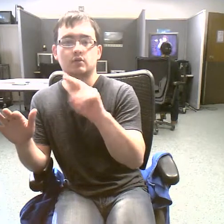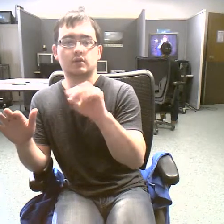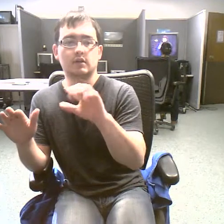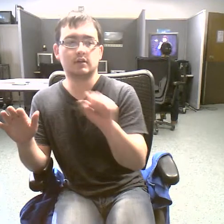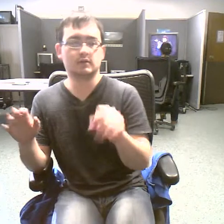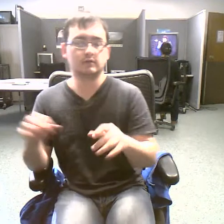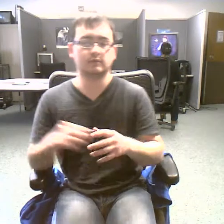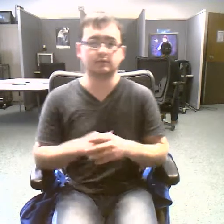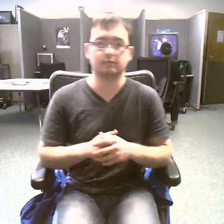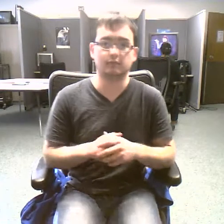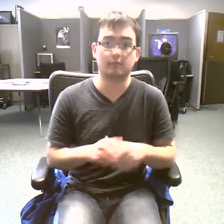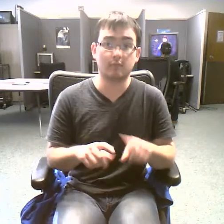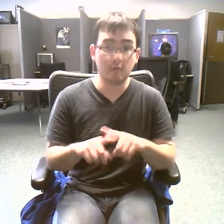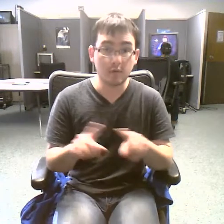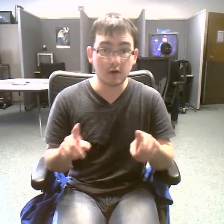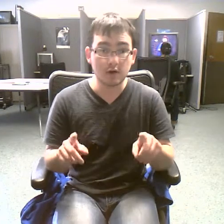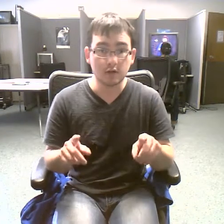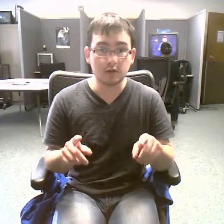are the compartments surrounded